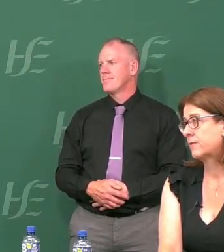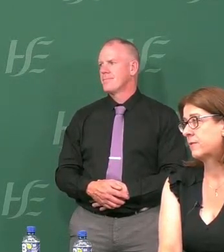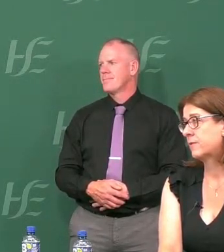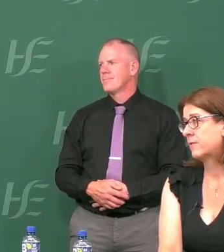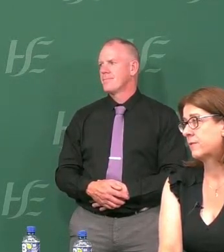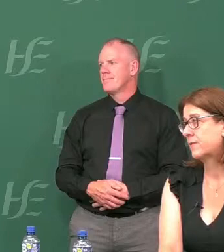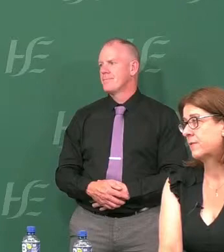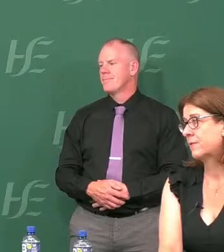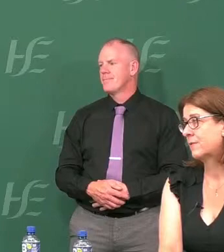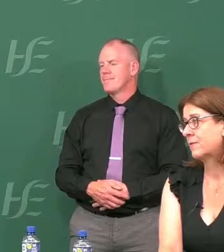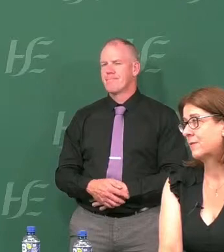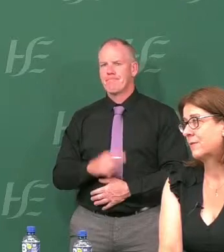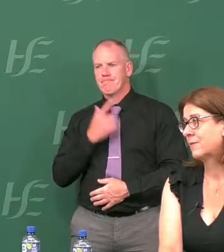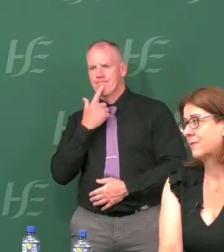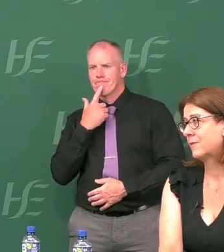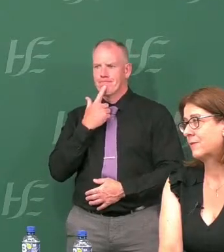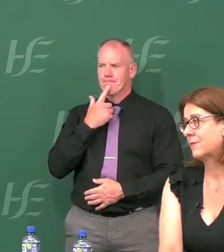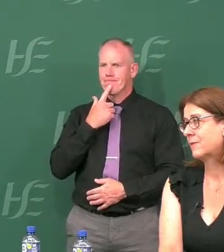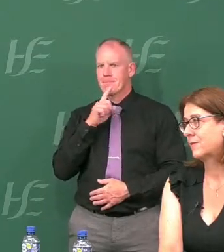had another question.